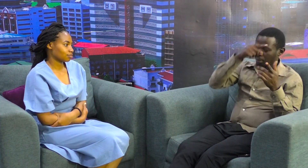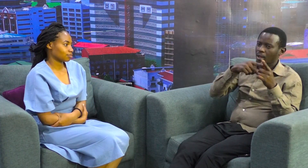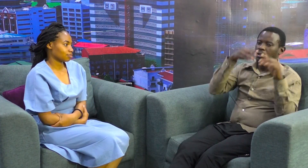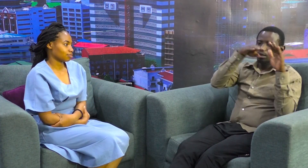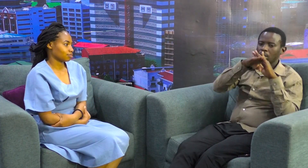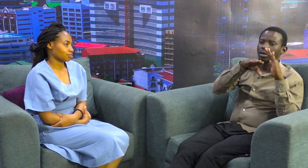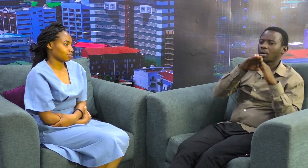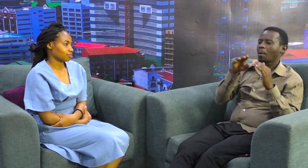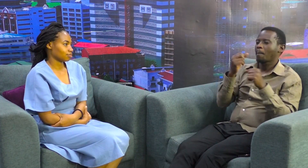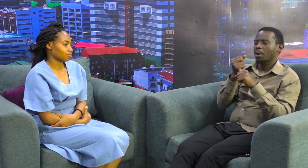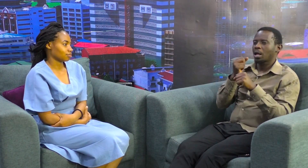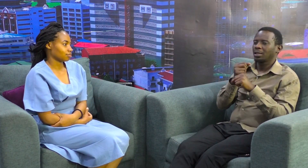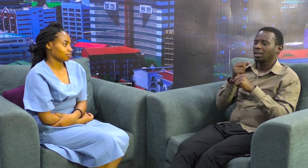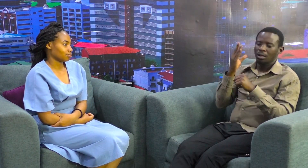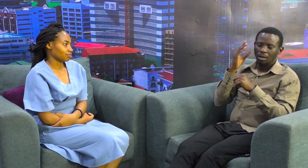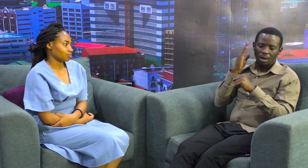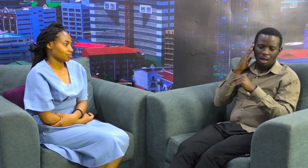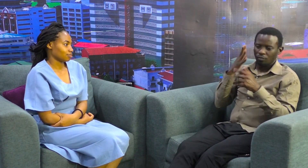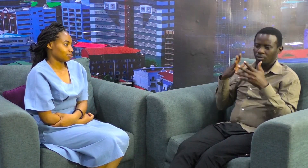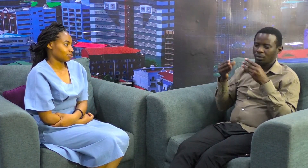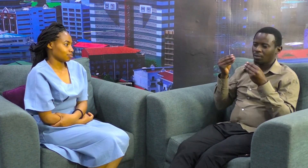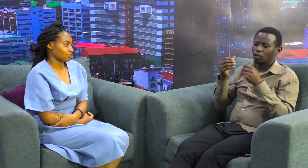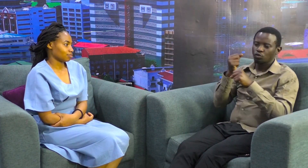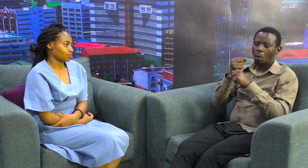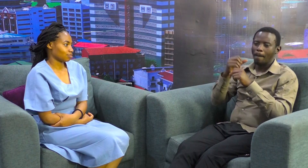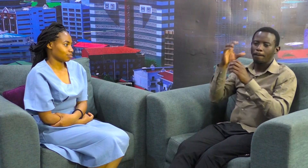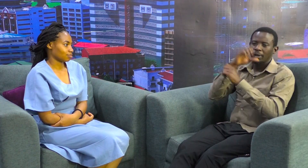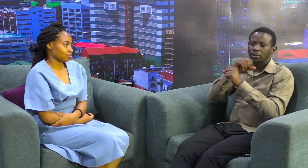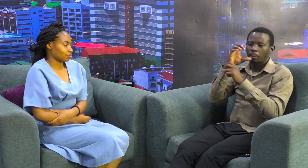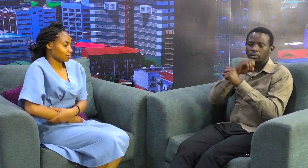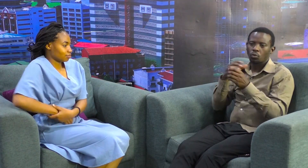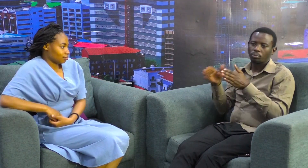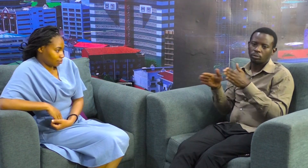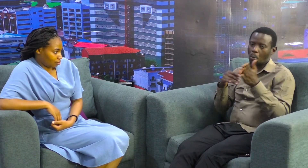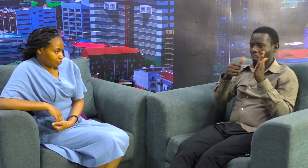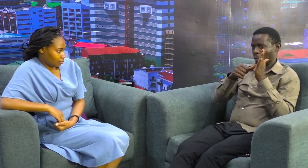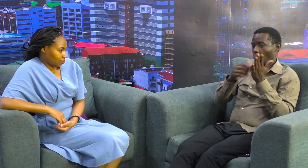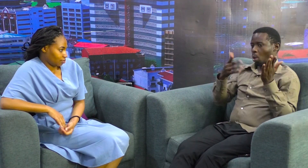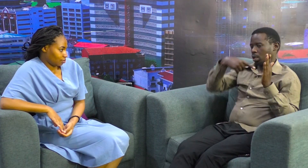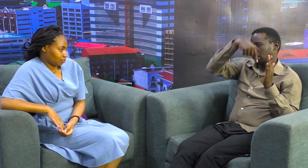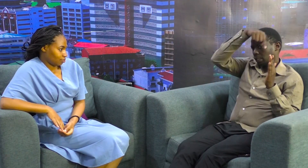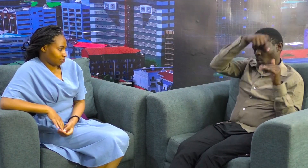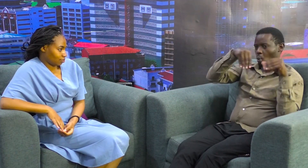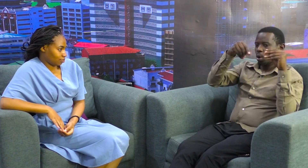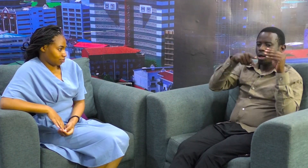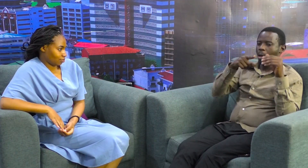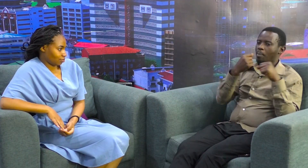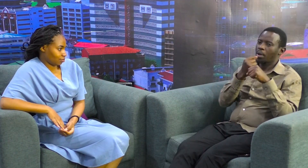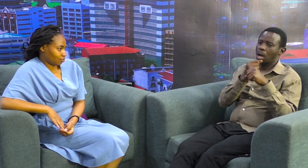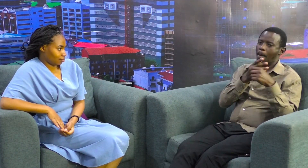an obstacle to them. So we advocate for government to at least reduce those qualifications so that deaf can get those